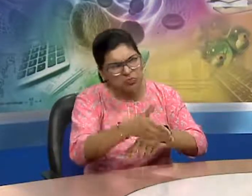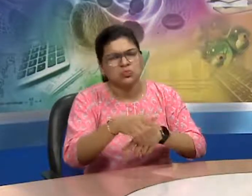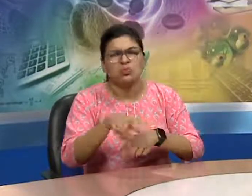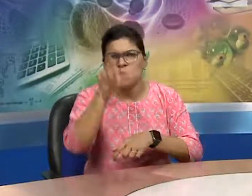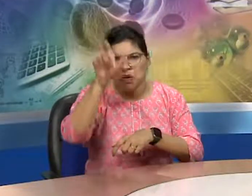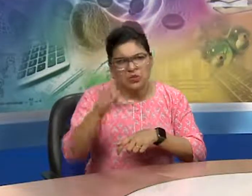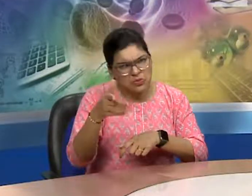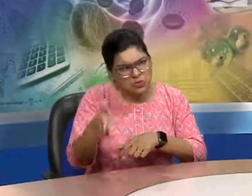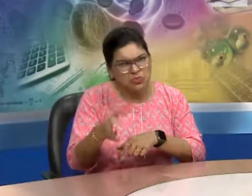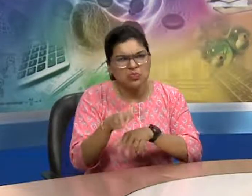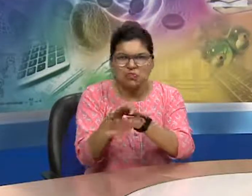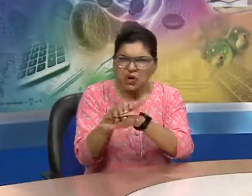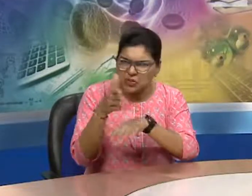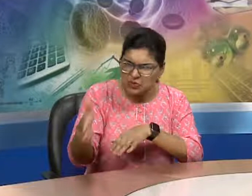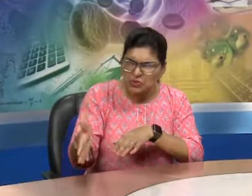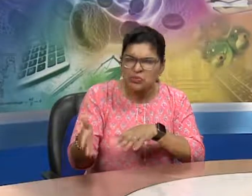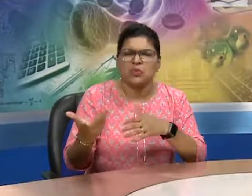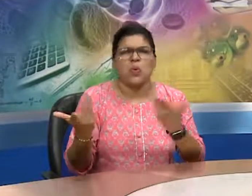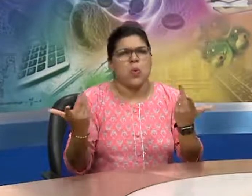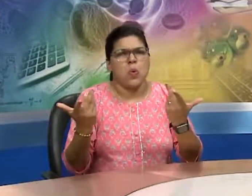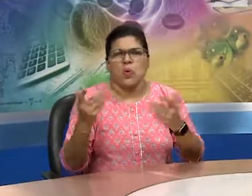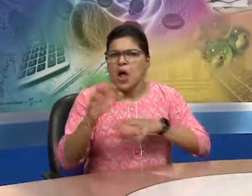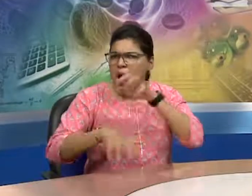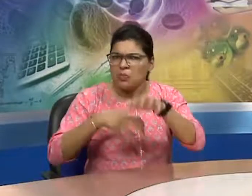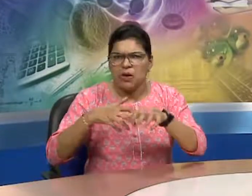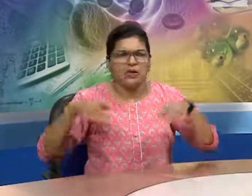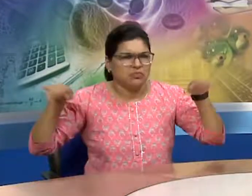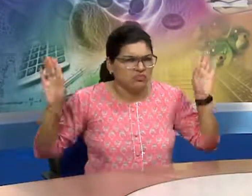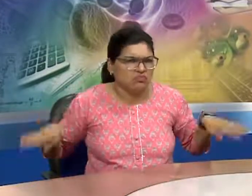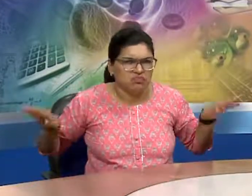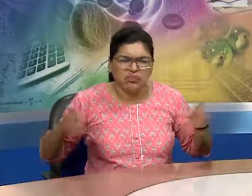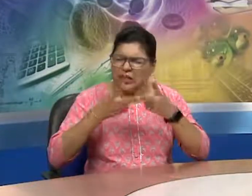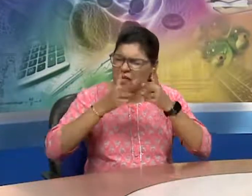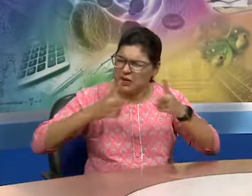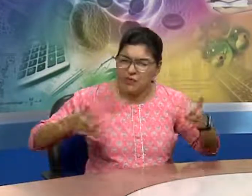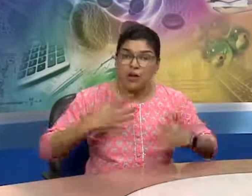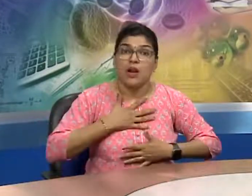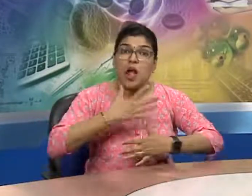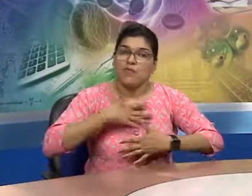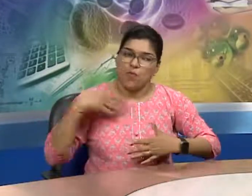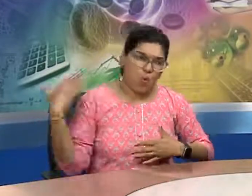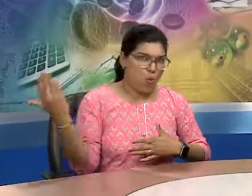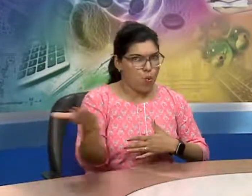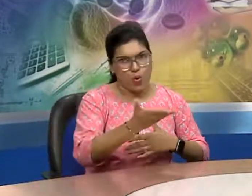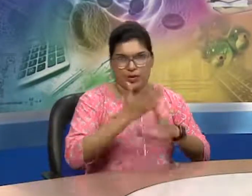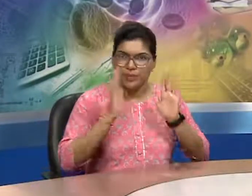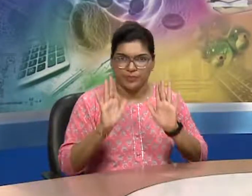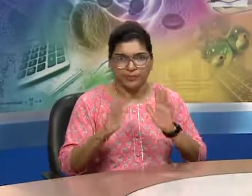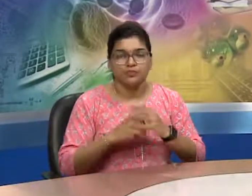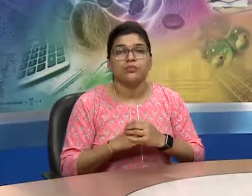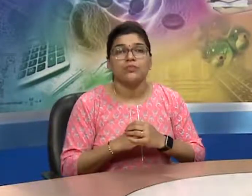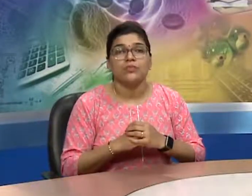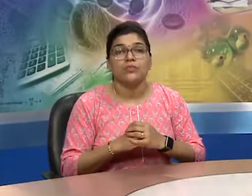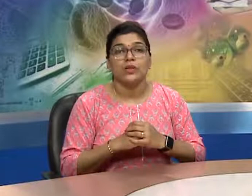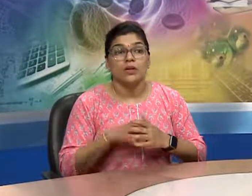say that is a new mutated gene. So similarly it can be done in any organism.